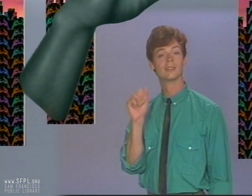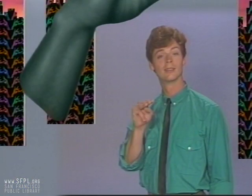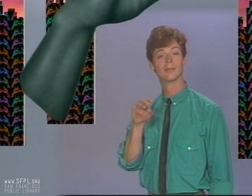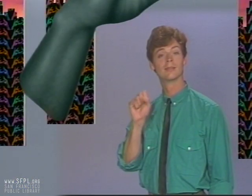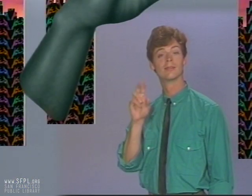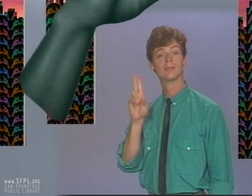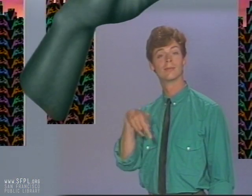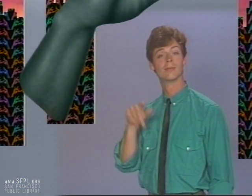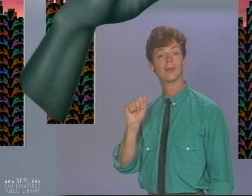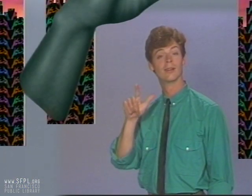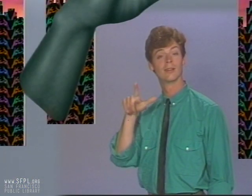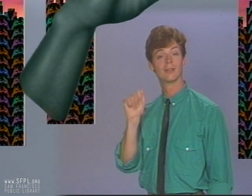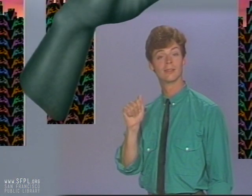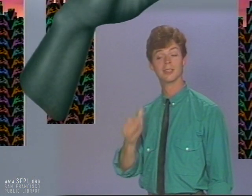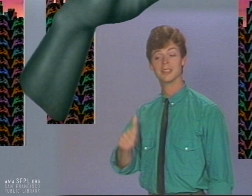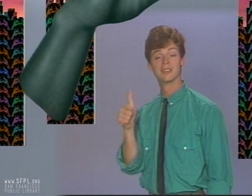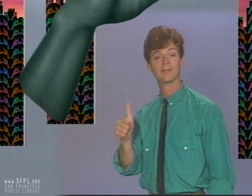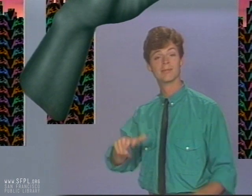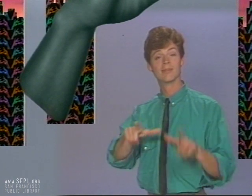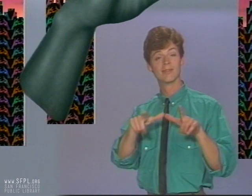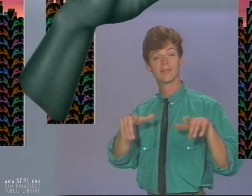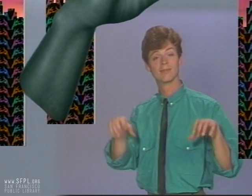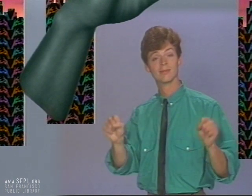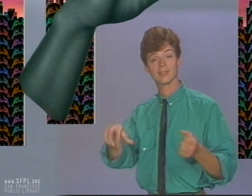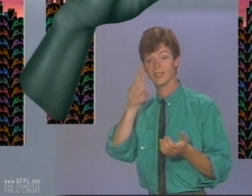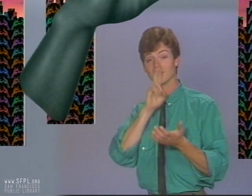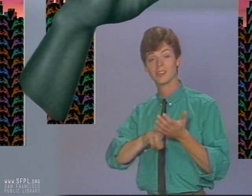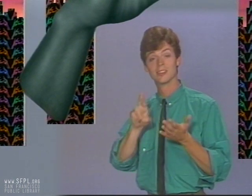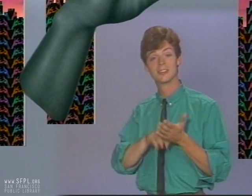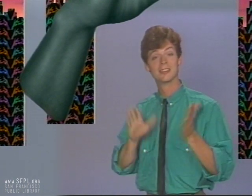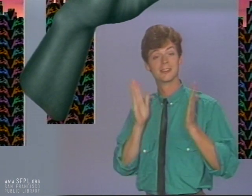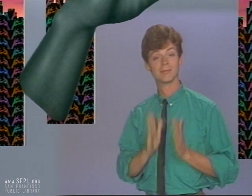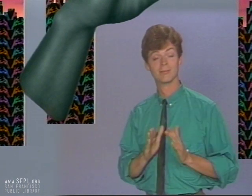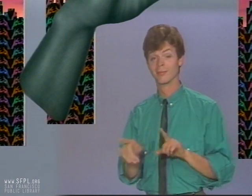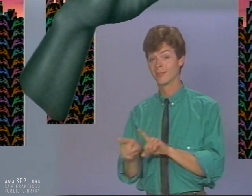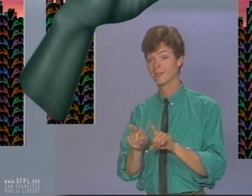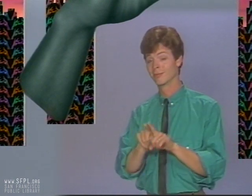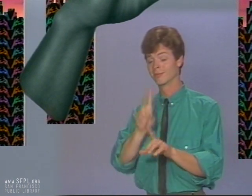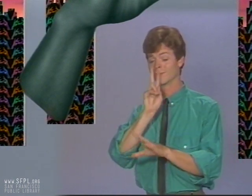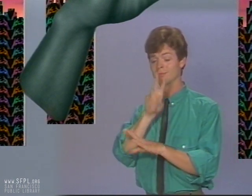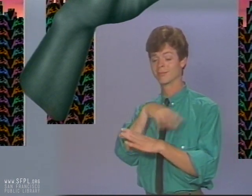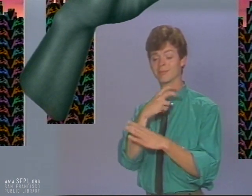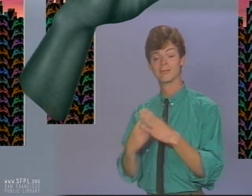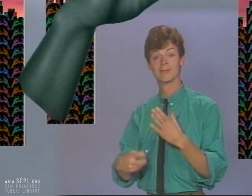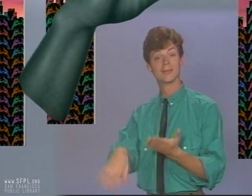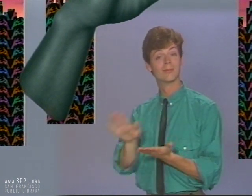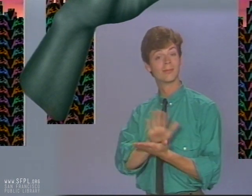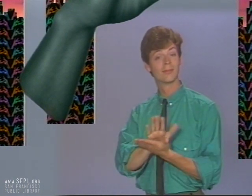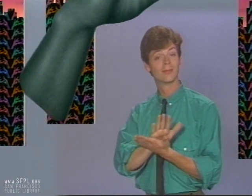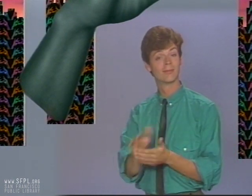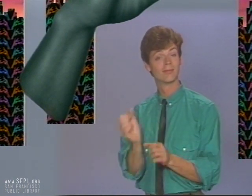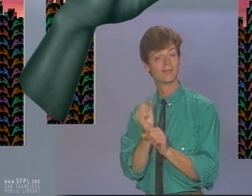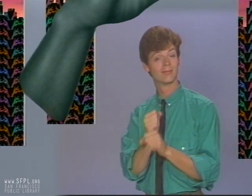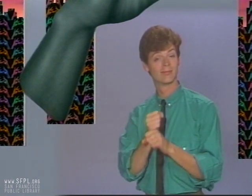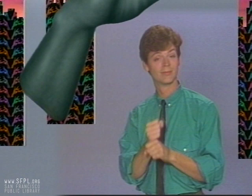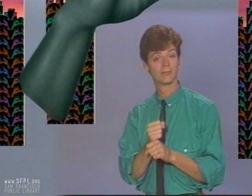There is no language to describe this next man's work. He is to ASL what Steven Spielberg is to special effects. Sam Supala,